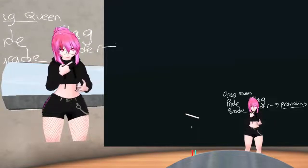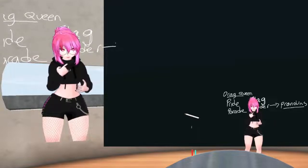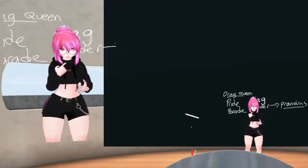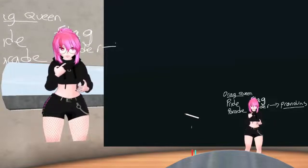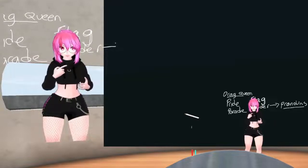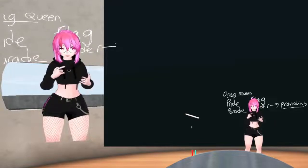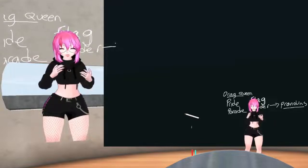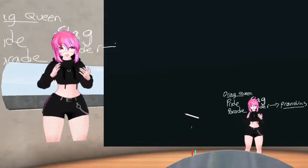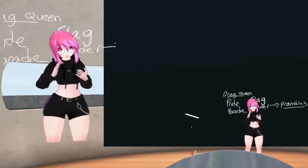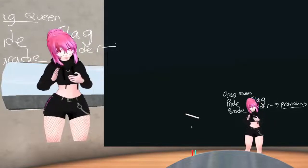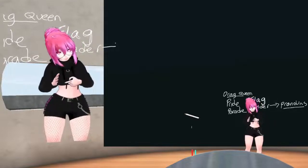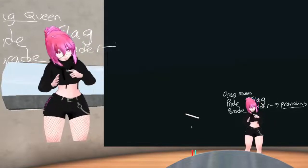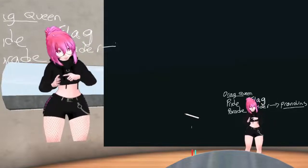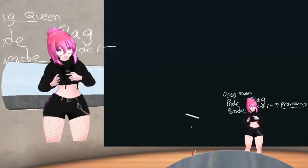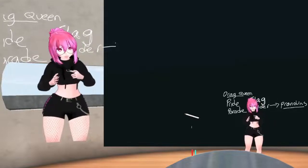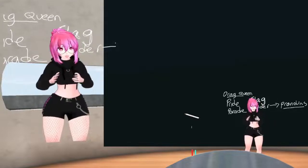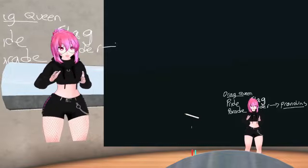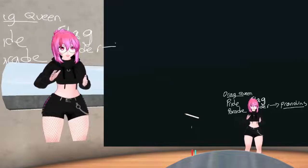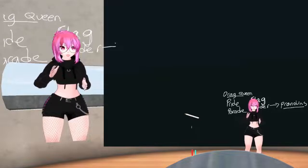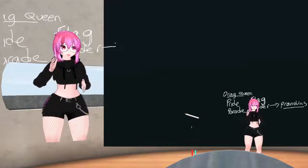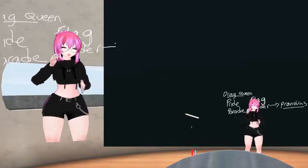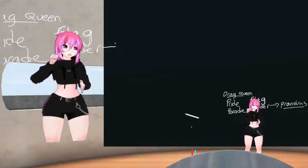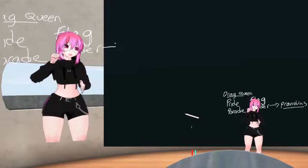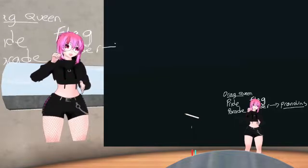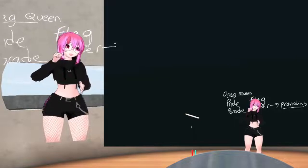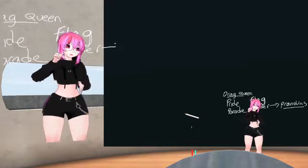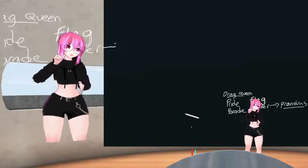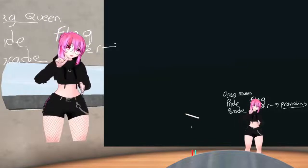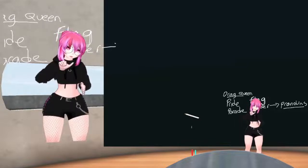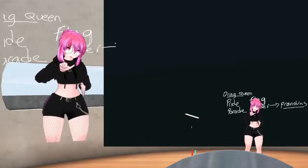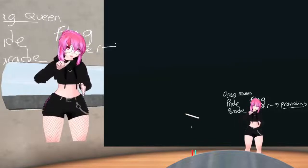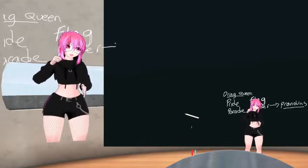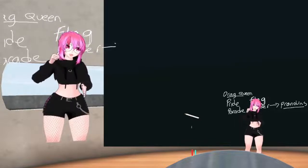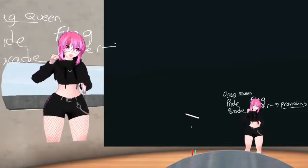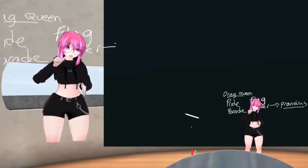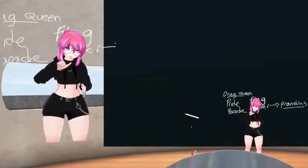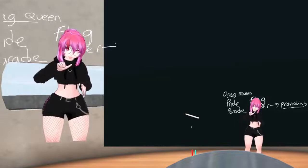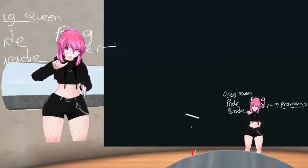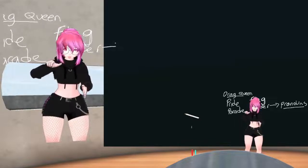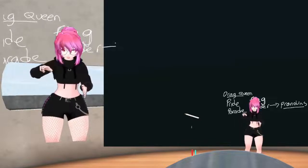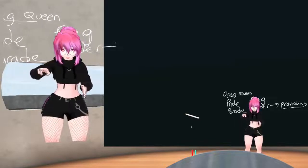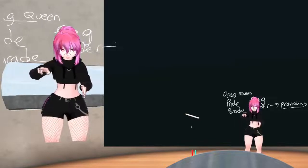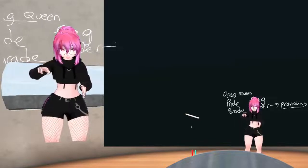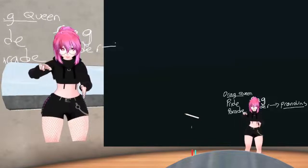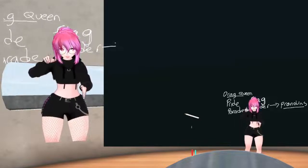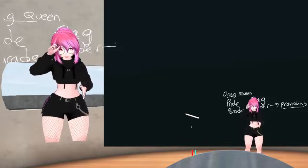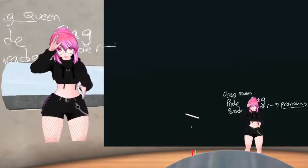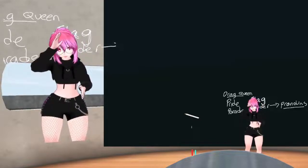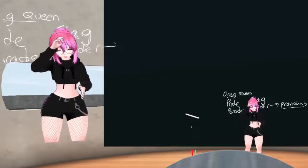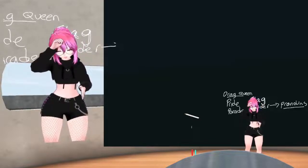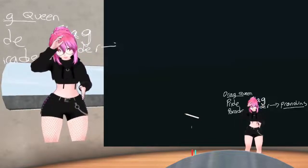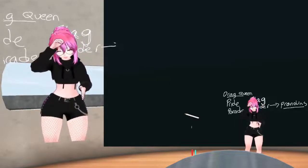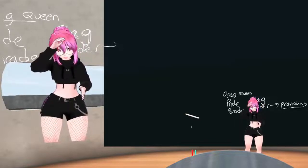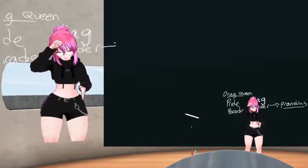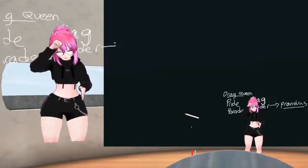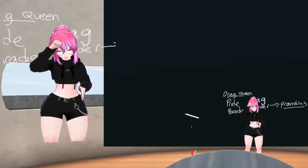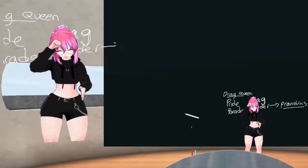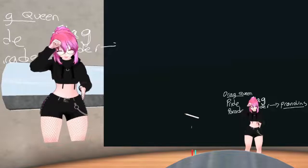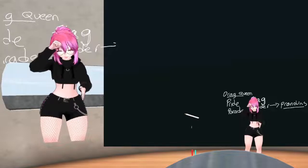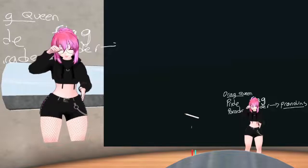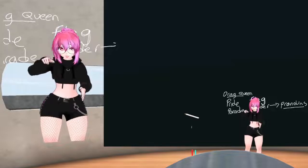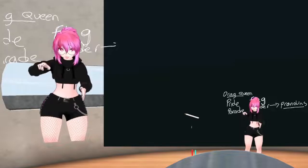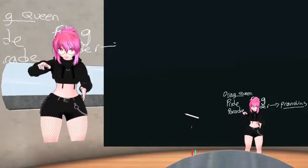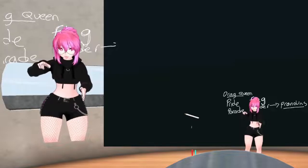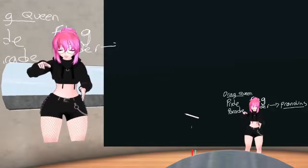a shape. And sometimes also some people can say female, like girl, and then point, or